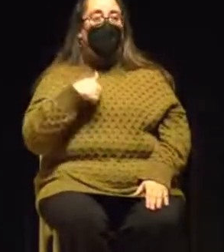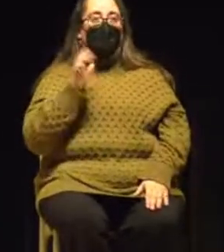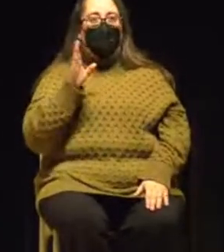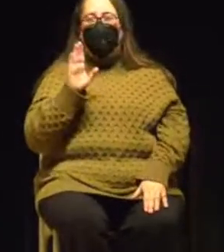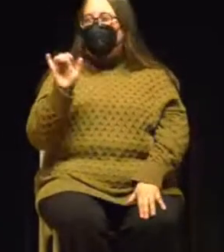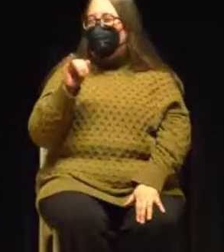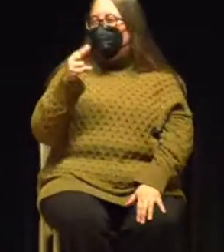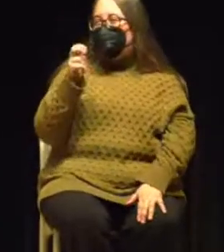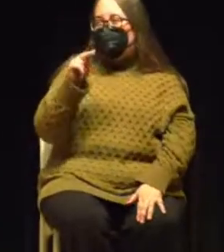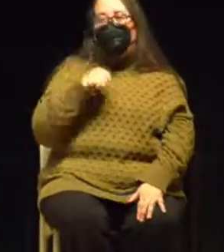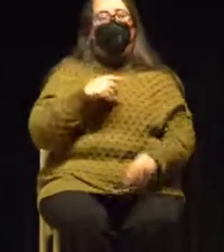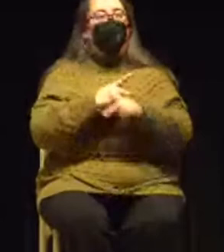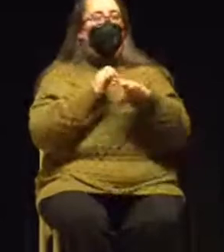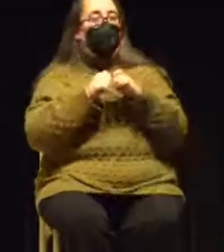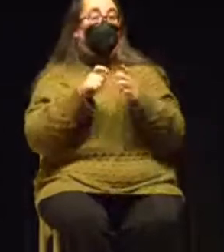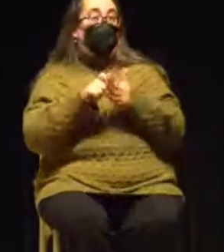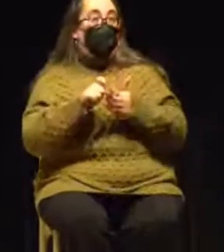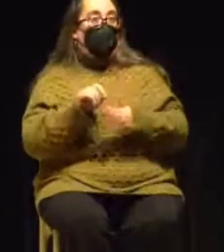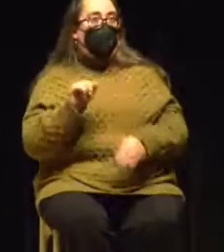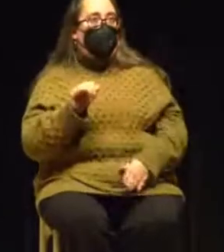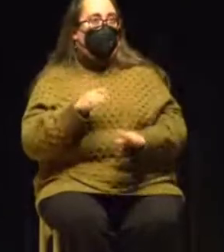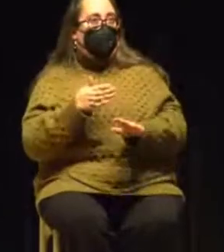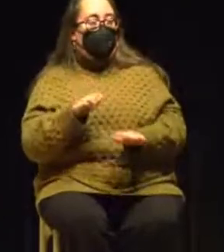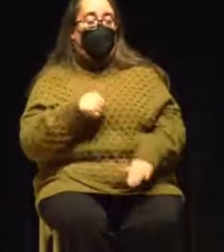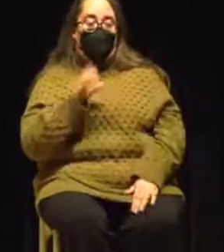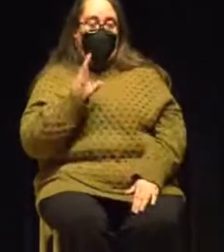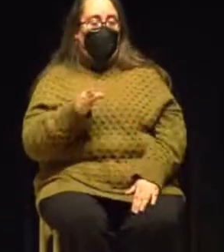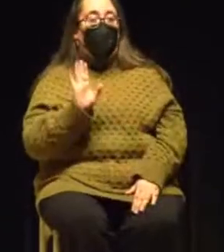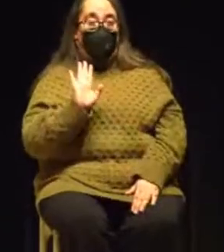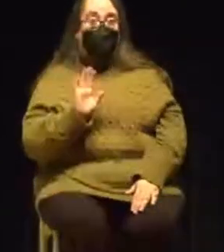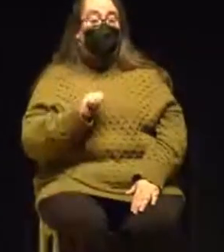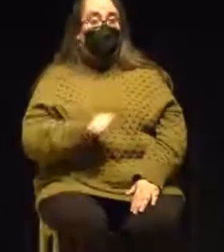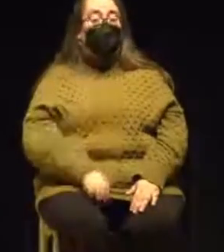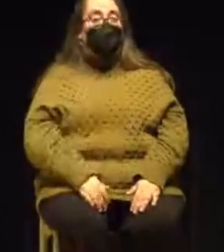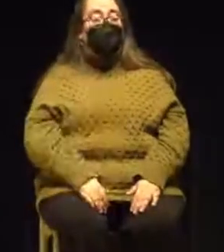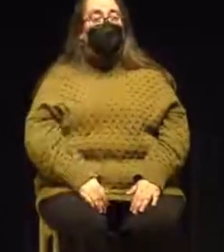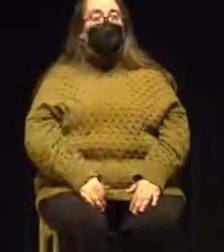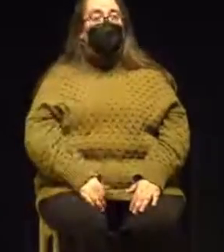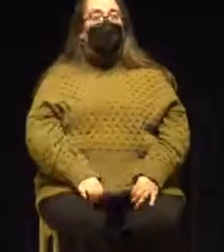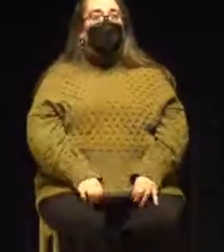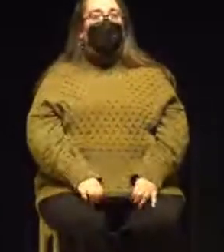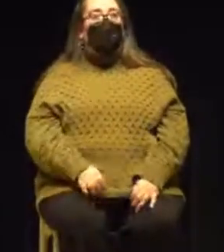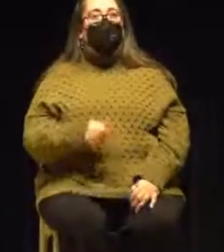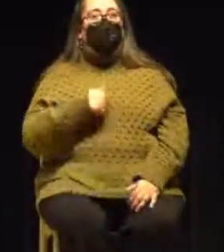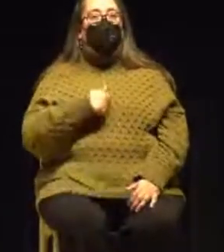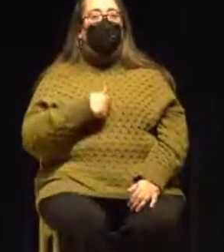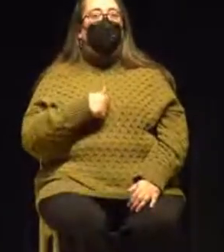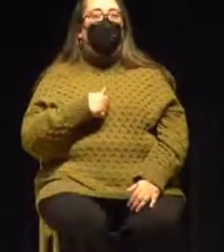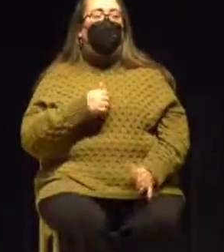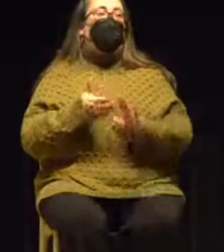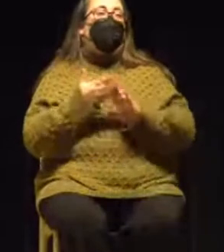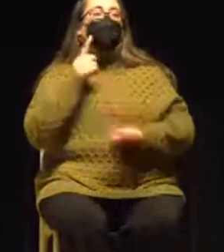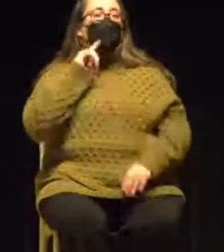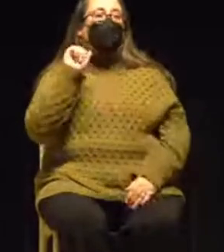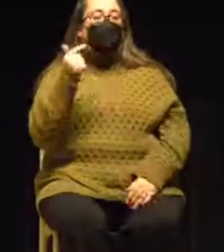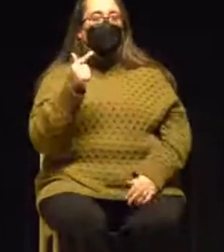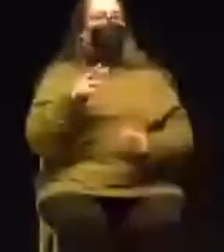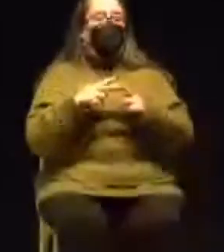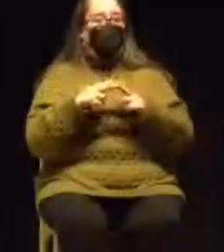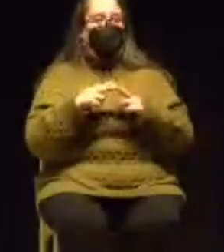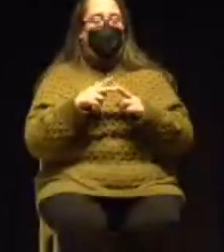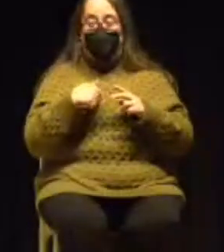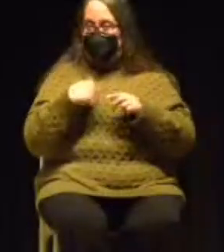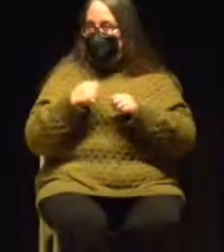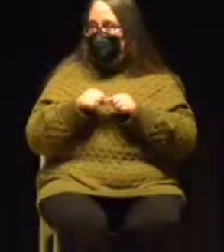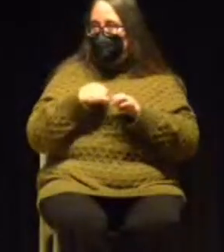I will figure out how to write a musical. Like, I'll figure it out if I have to. Or I'm running for attorney general. It's one or the other. Like, which do I do? I